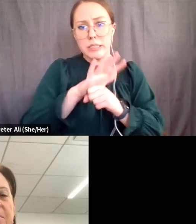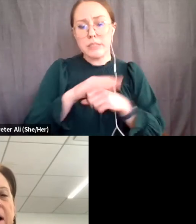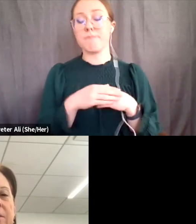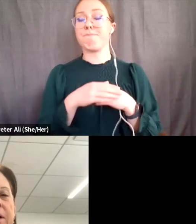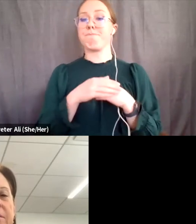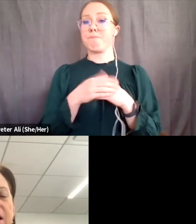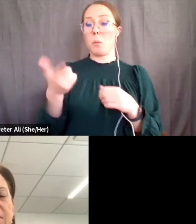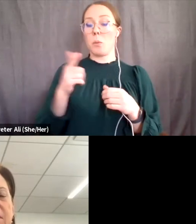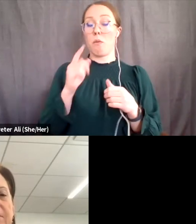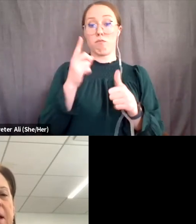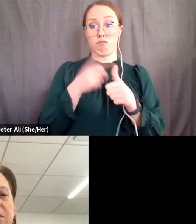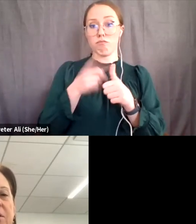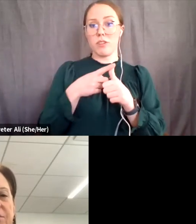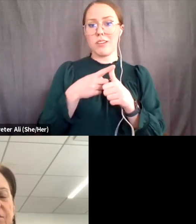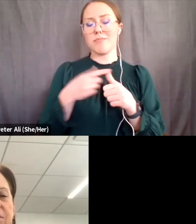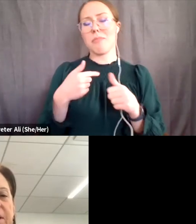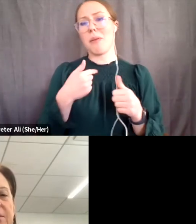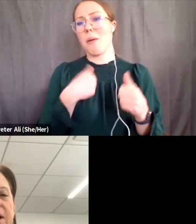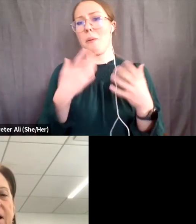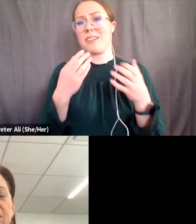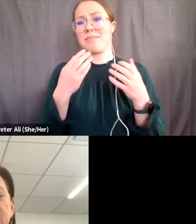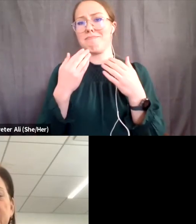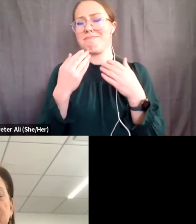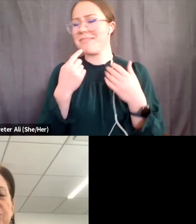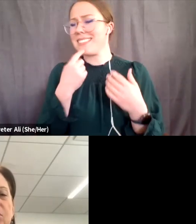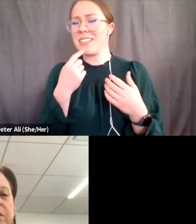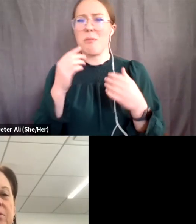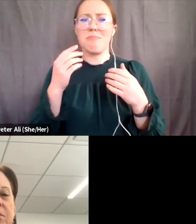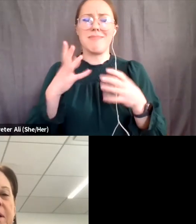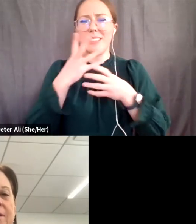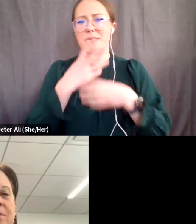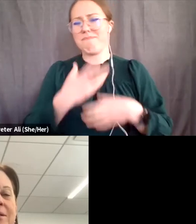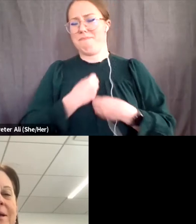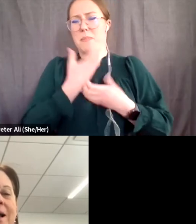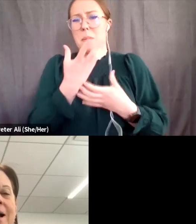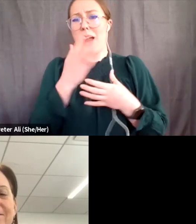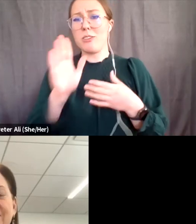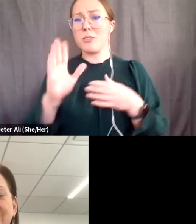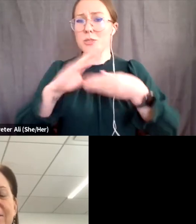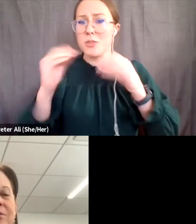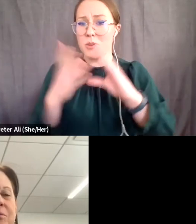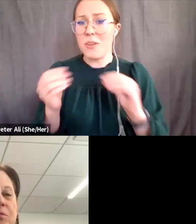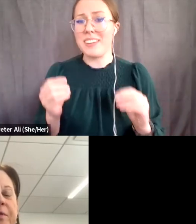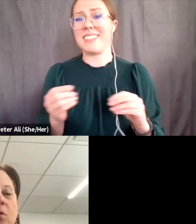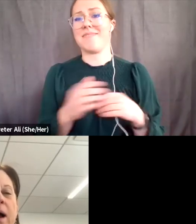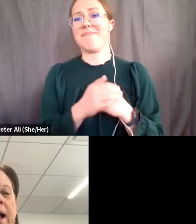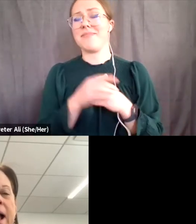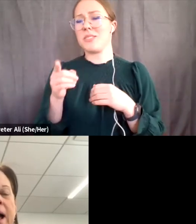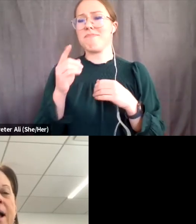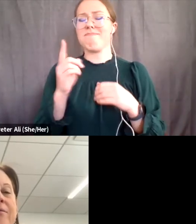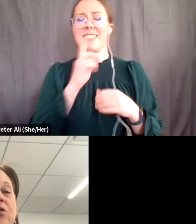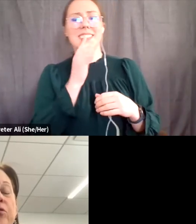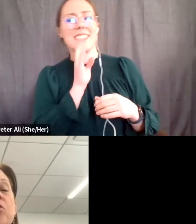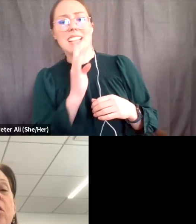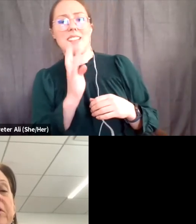how inspiring and amazing your story is and how you told it so theatrically and in such a moving way.